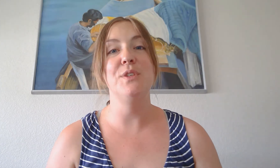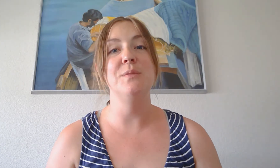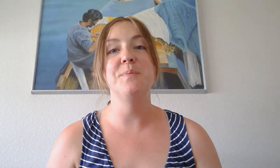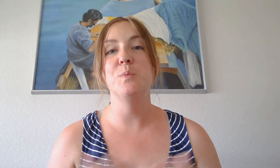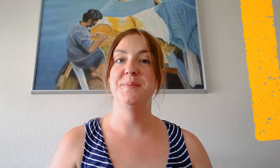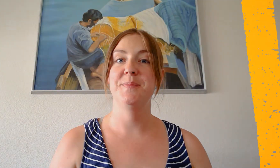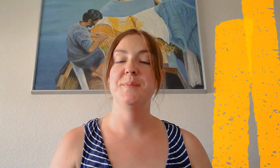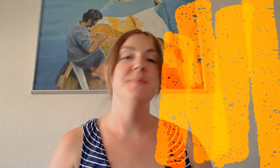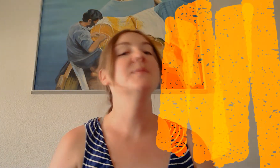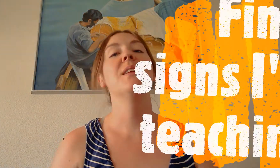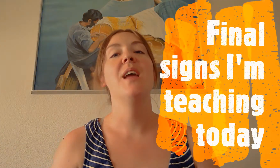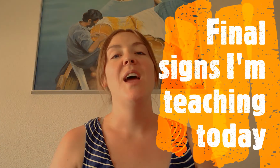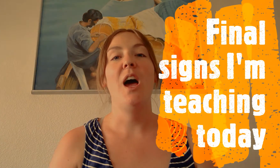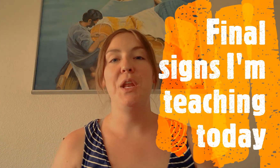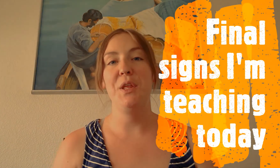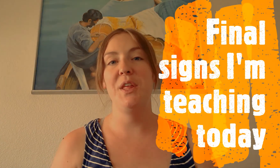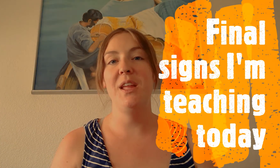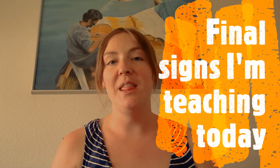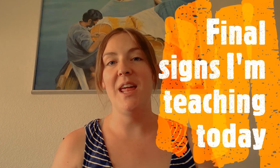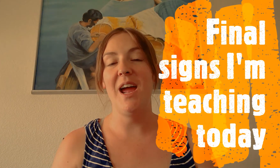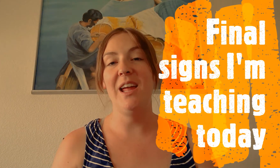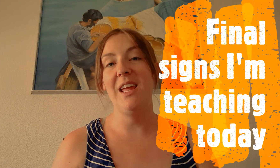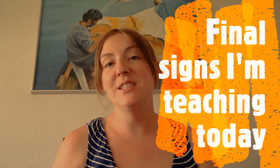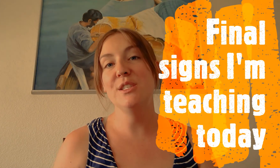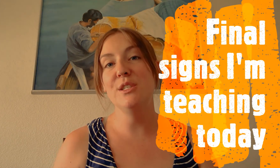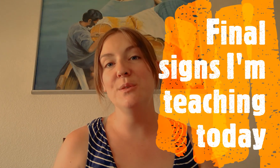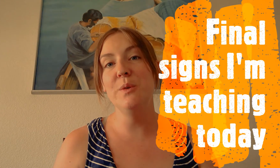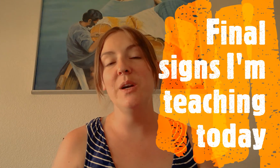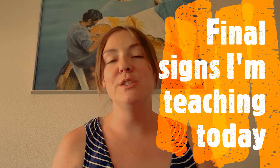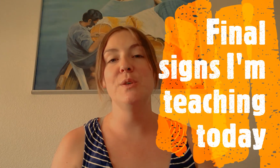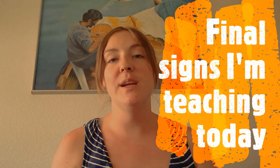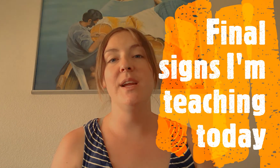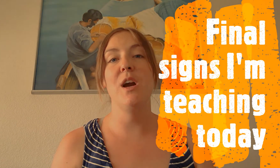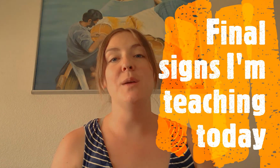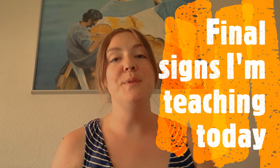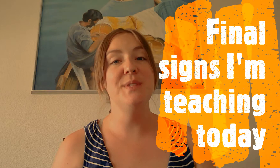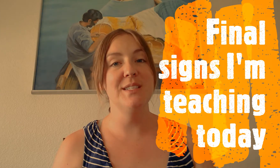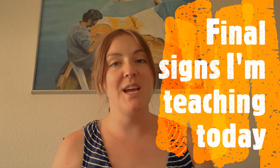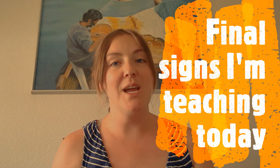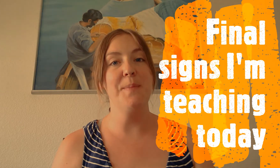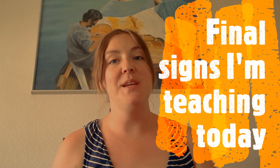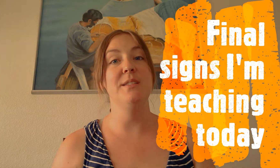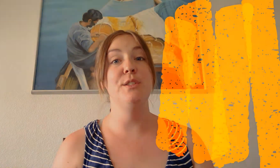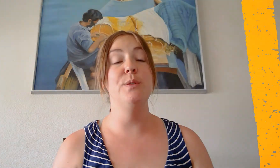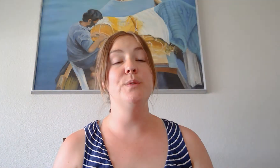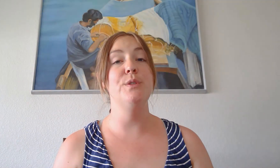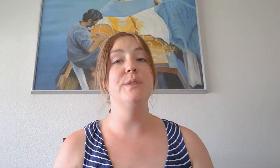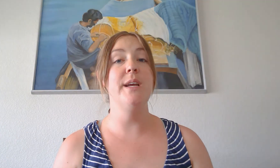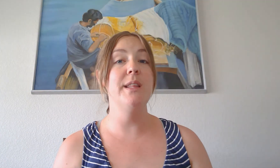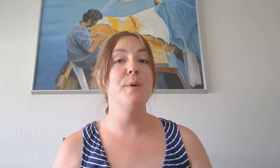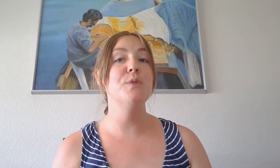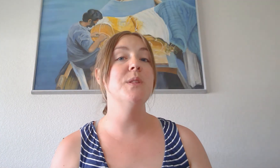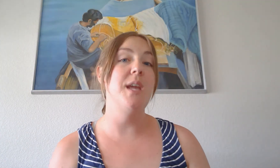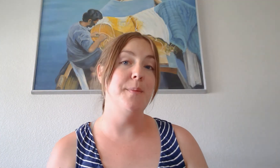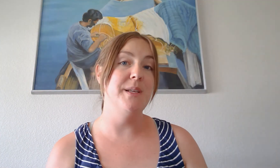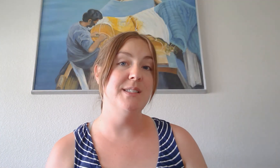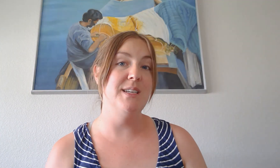level. Another thing that I like to do during our music time is to do sign language with the